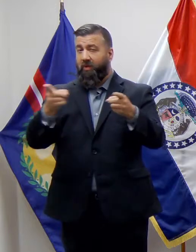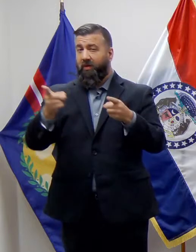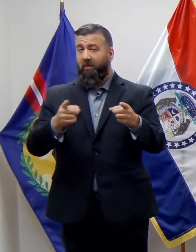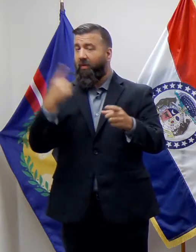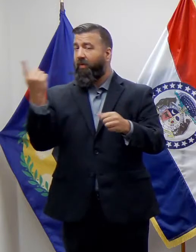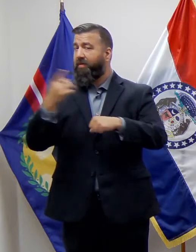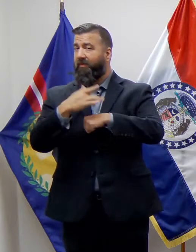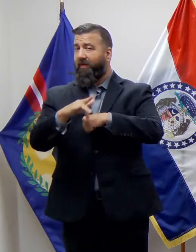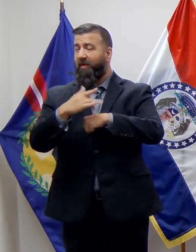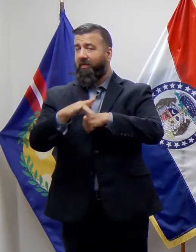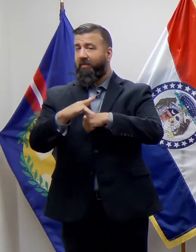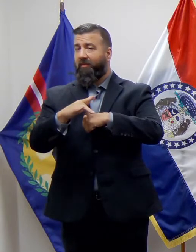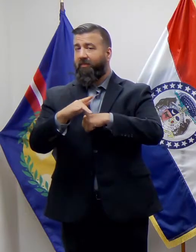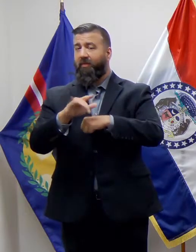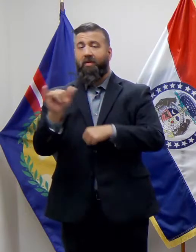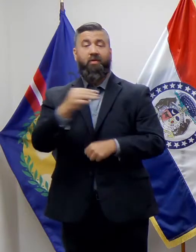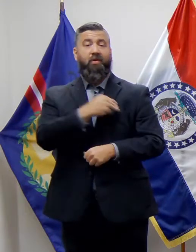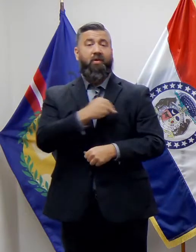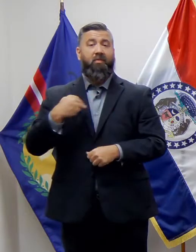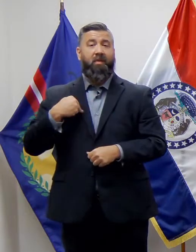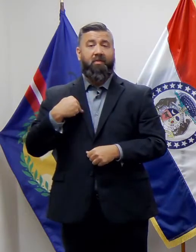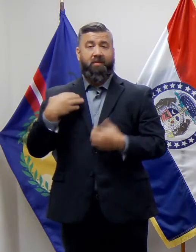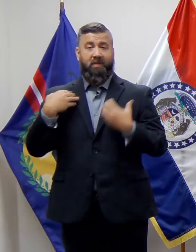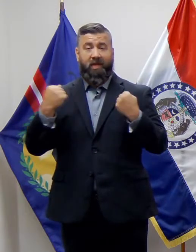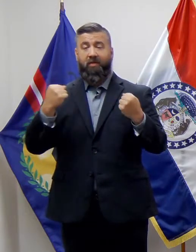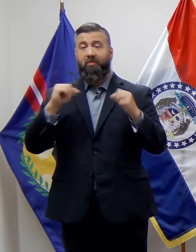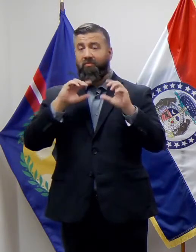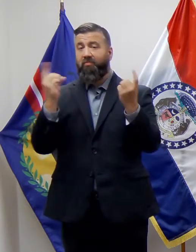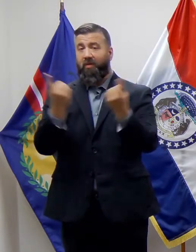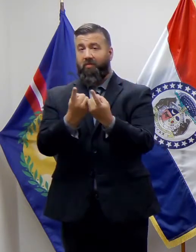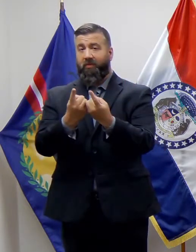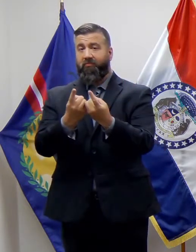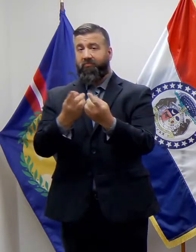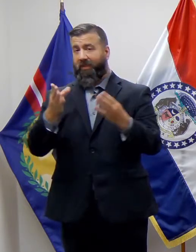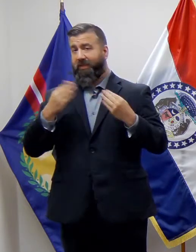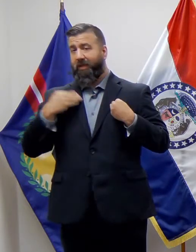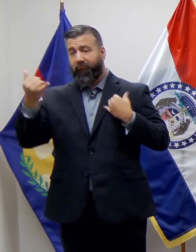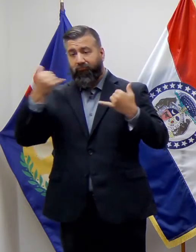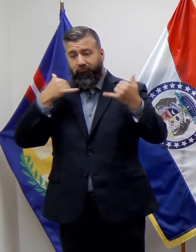night, and members of our health department take calls frequently from members of the